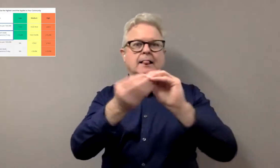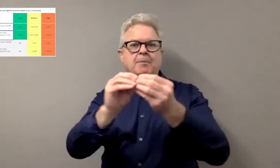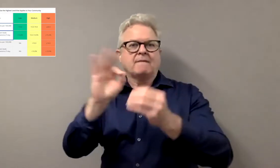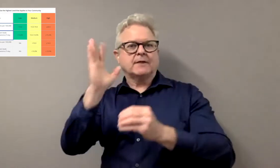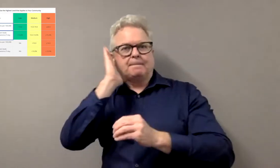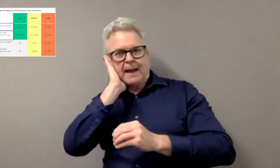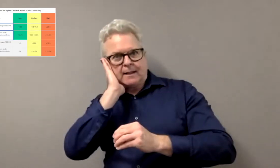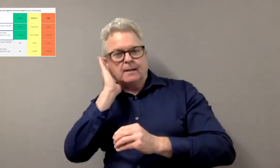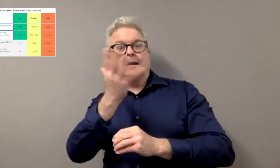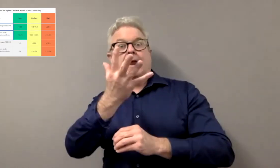100,000